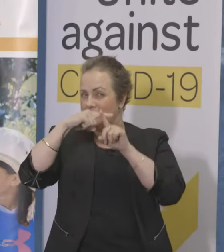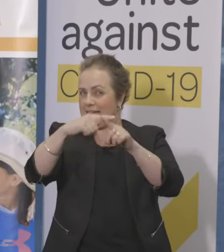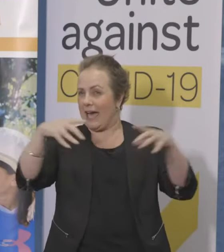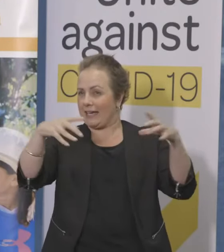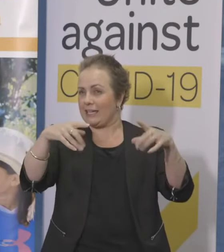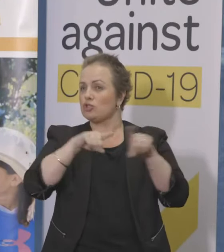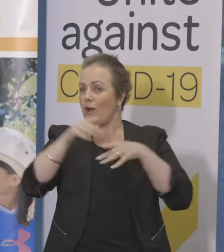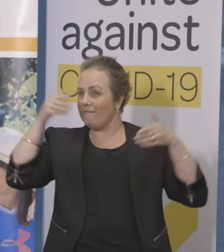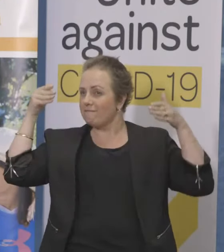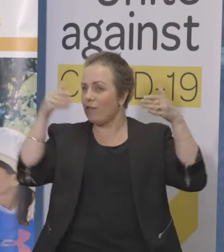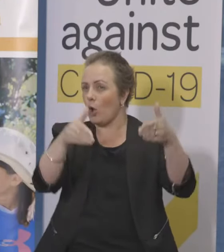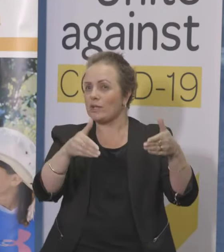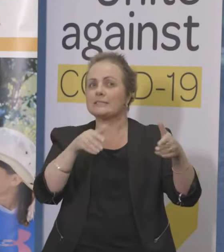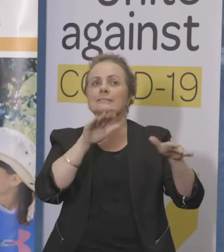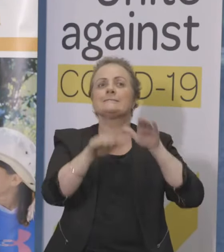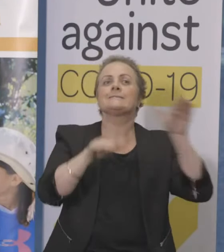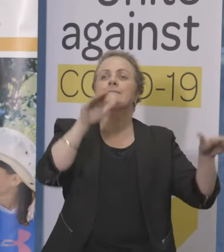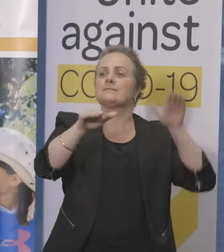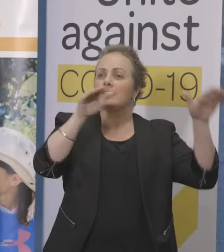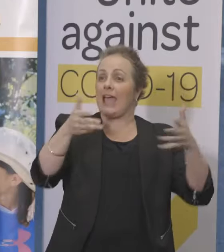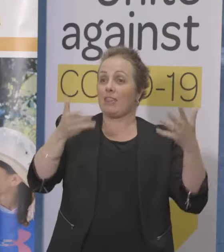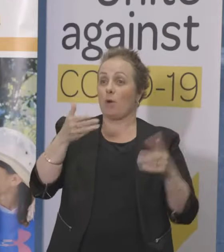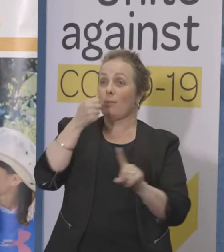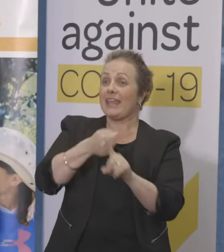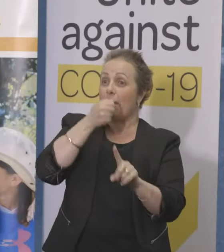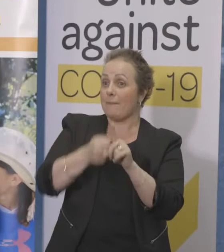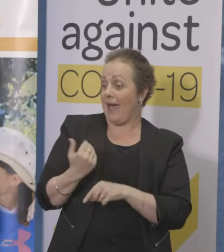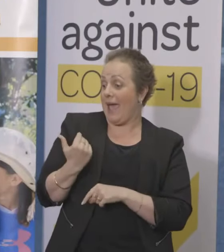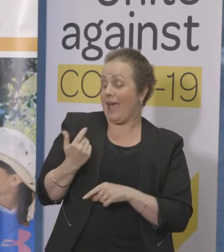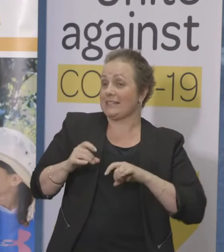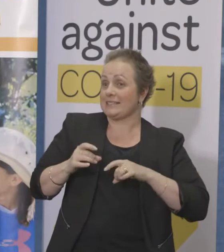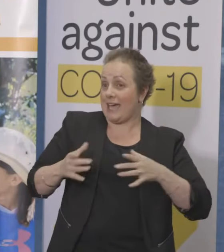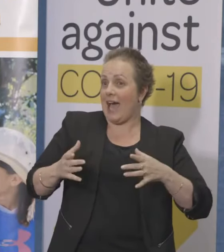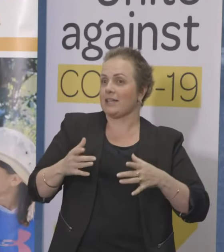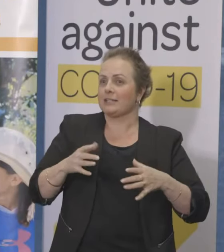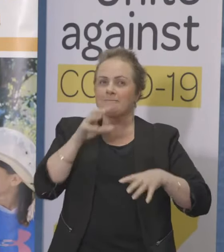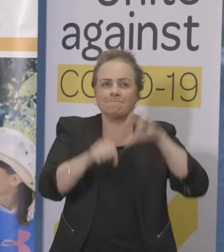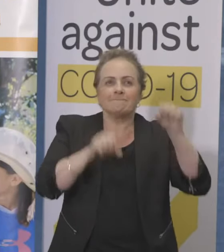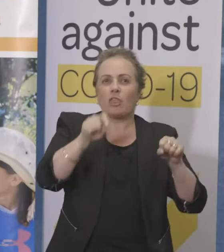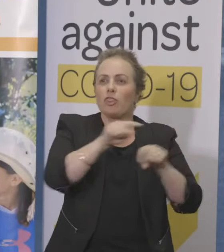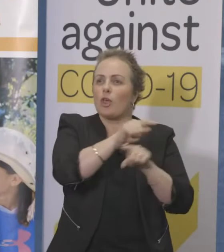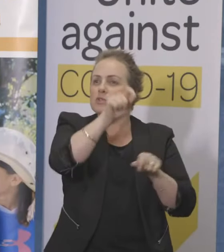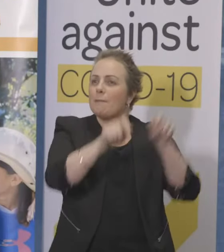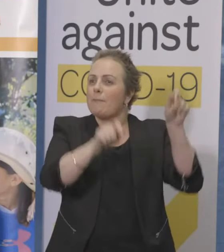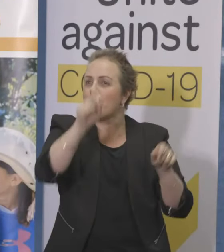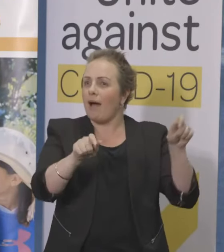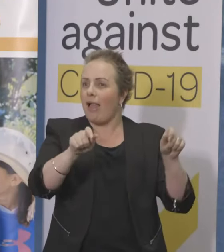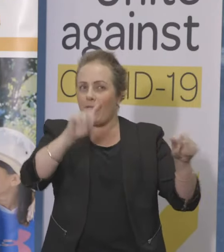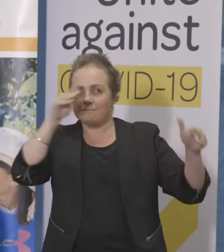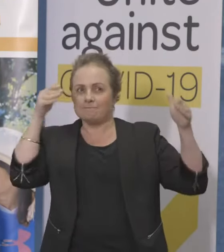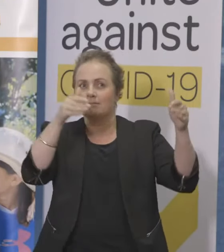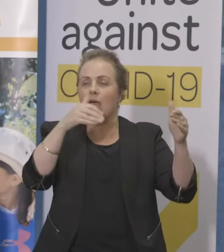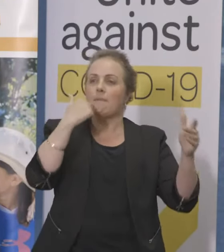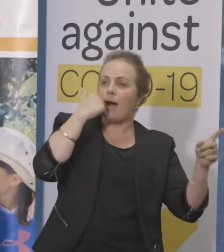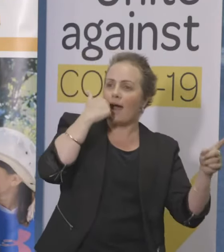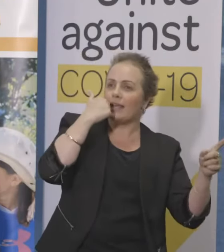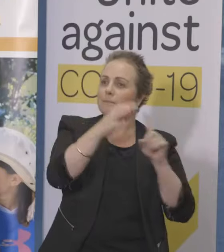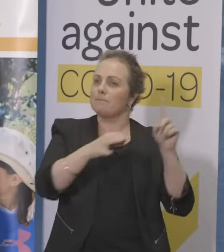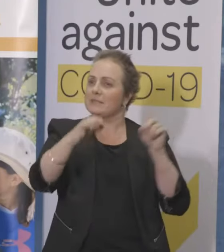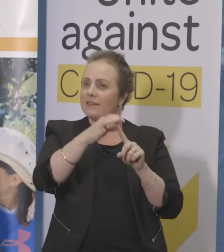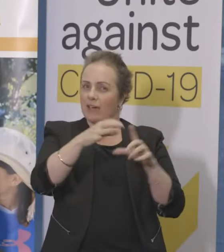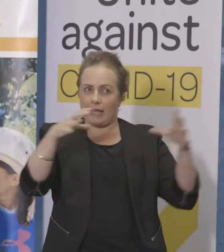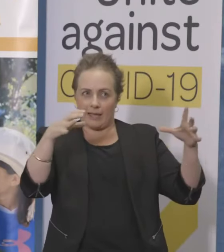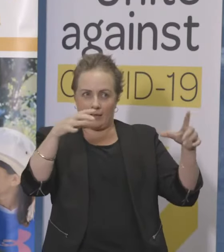and focusing the current campaign that's just starting is capturing that group, and in particular Māori and Pacifica, and I